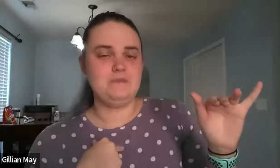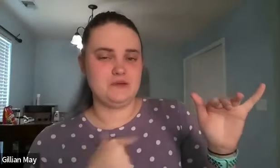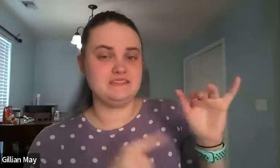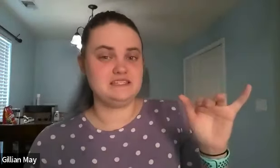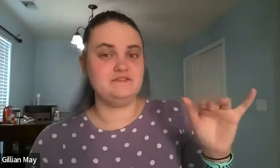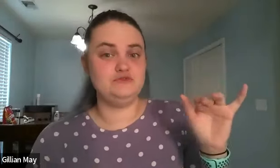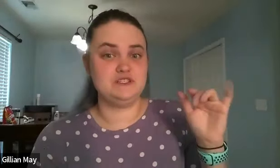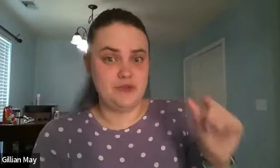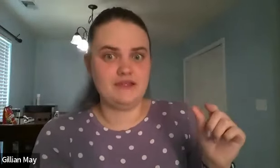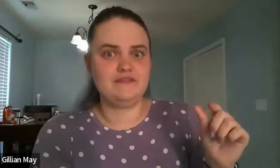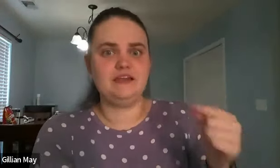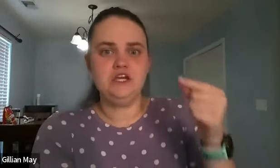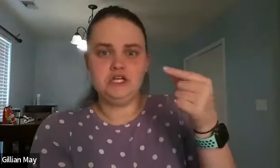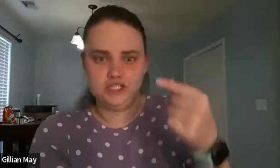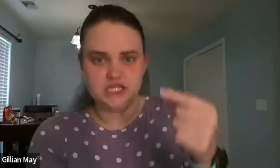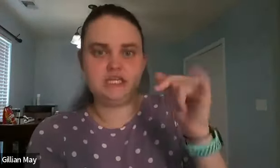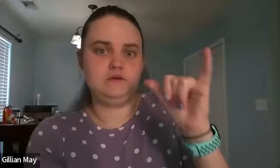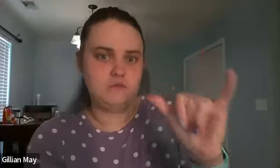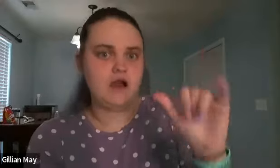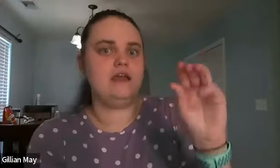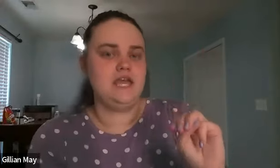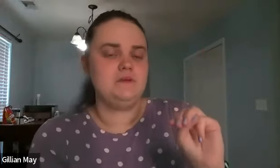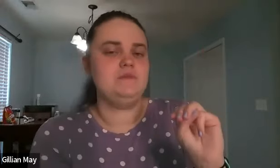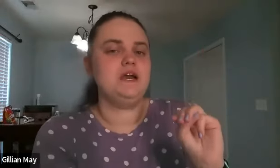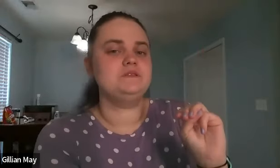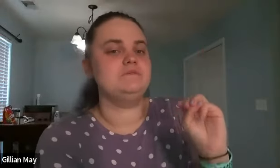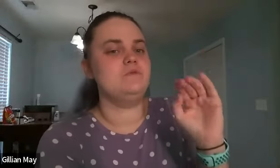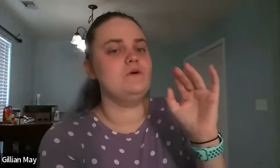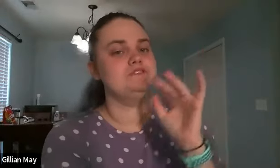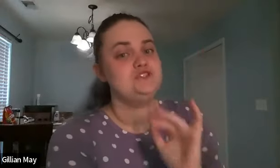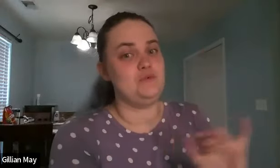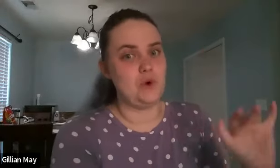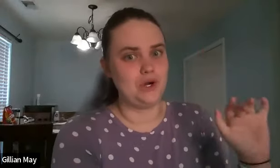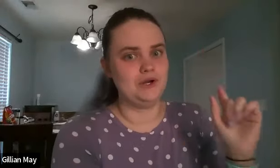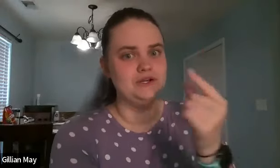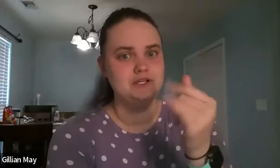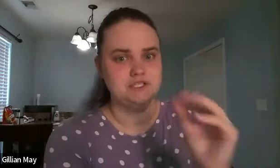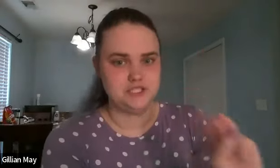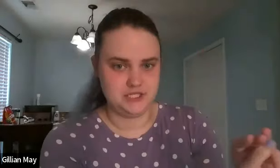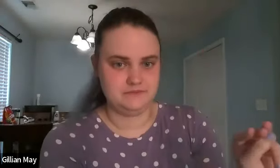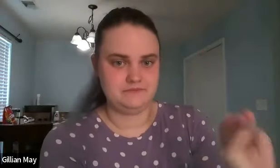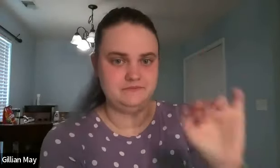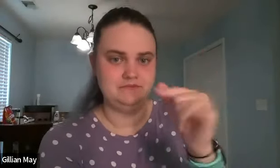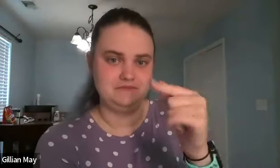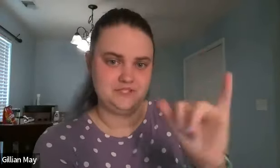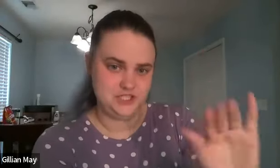becomes less of you spelling like Gym and becomes more of just a word, gym,